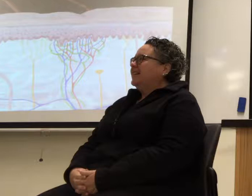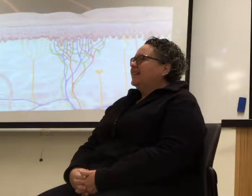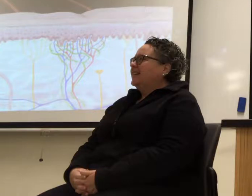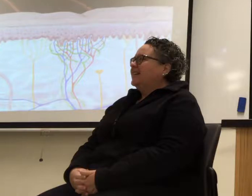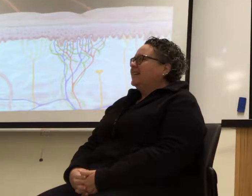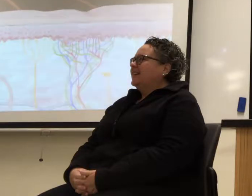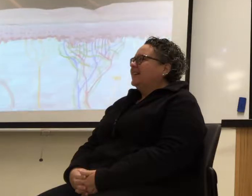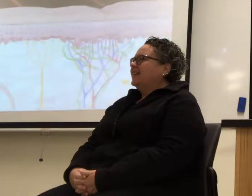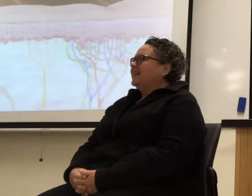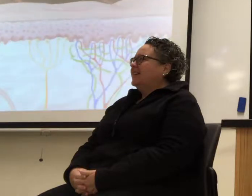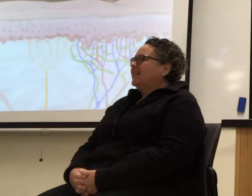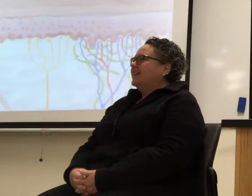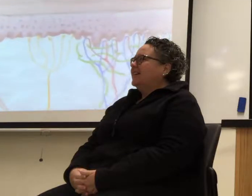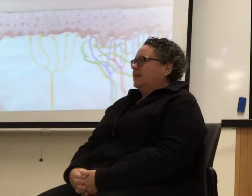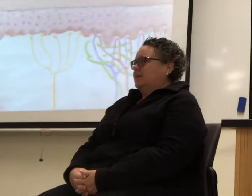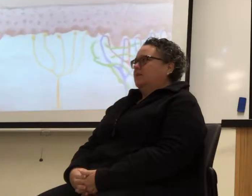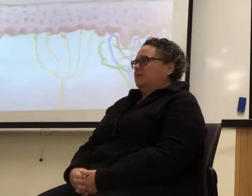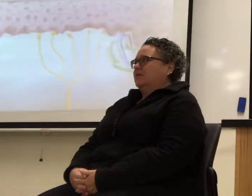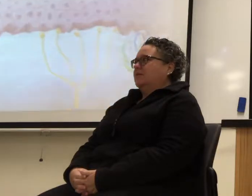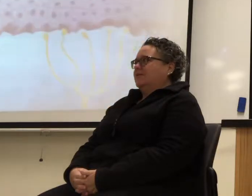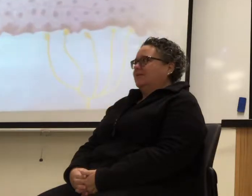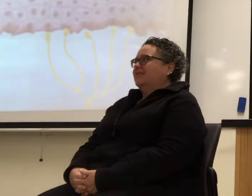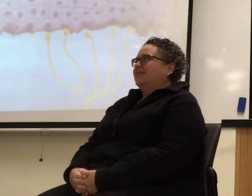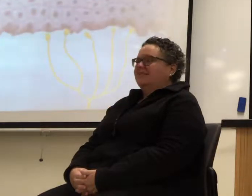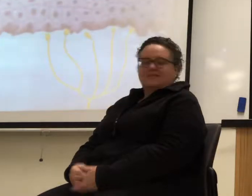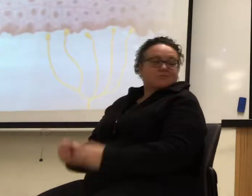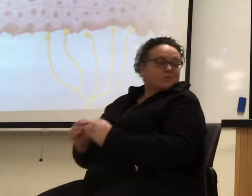These are pretty good.